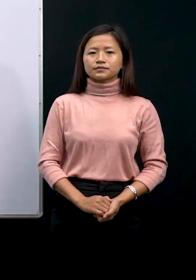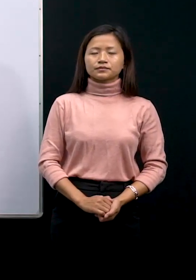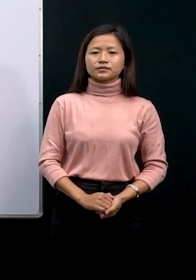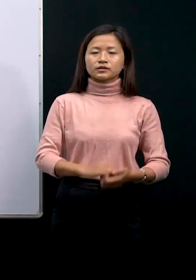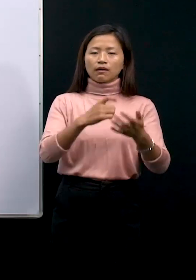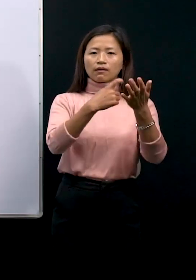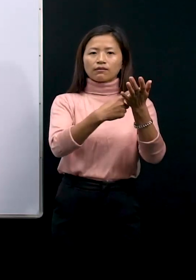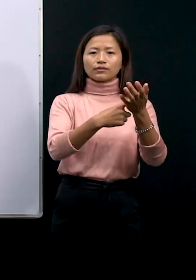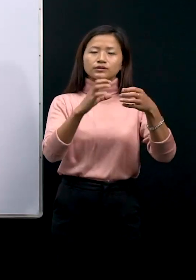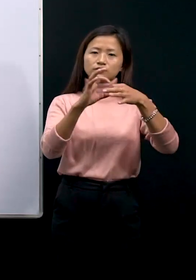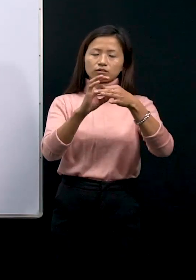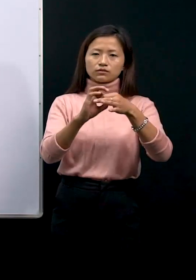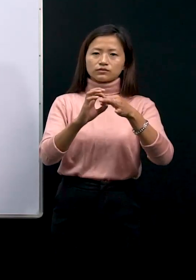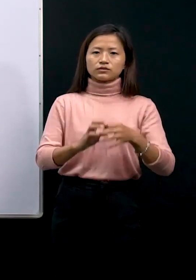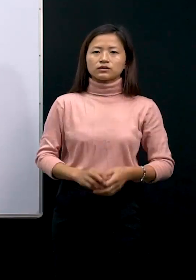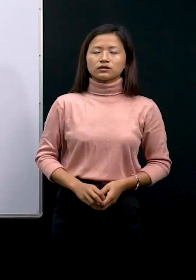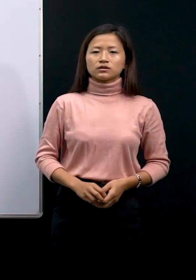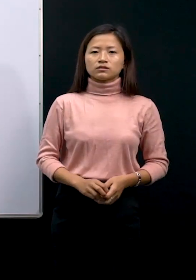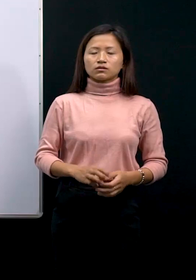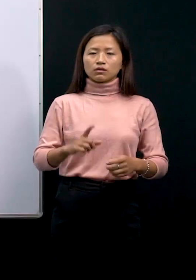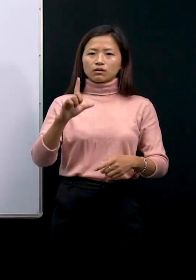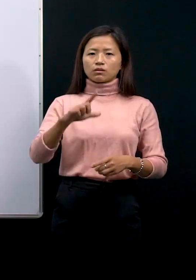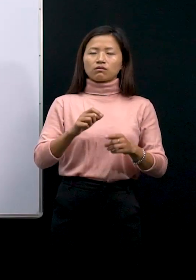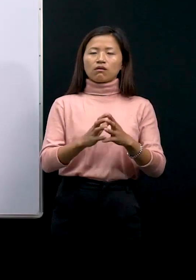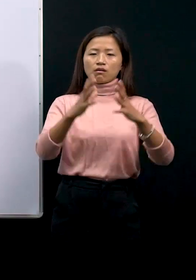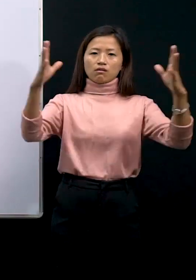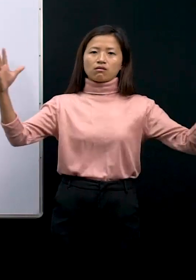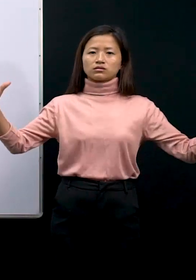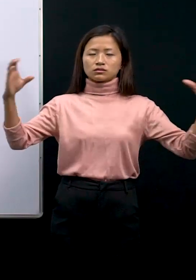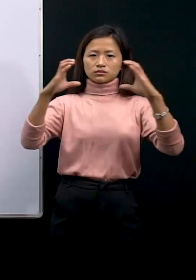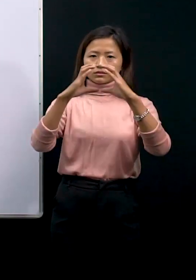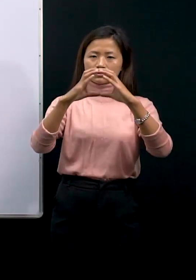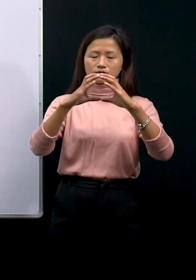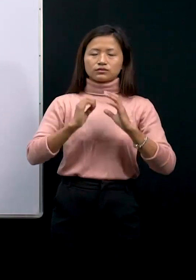Radius of the largest circle.